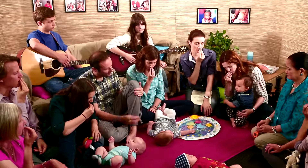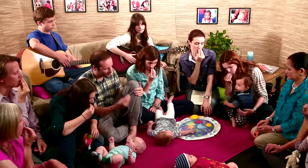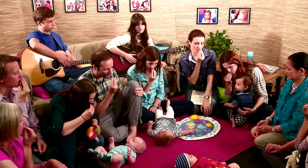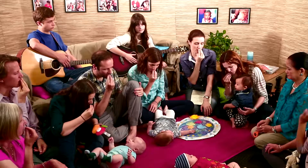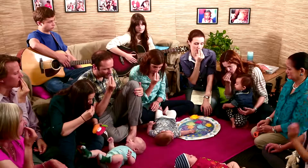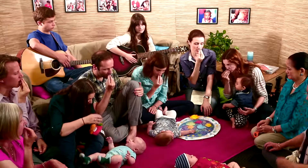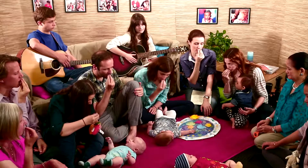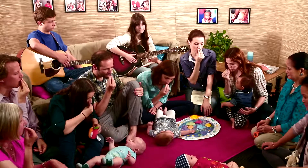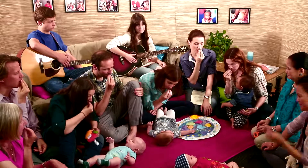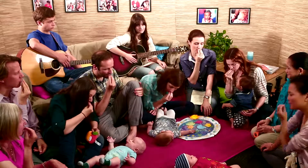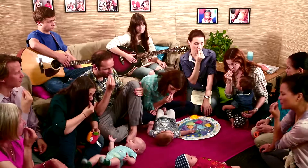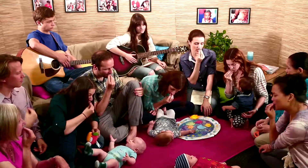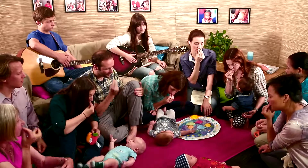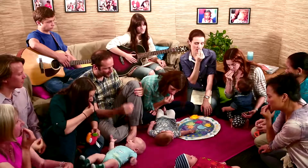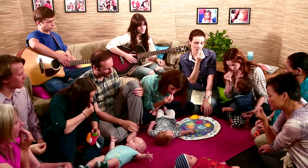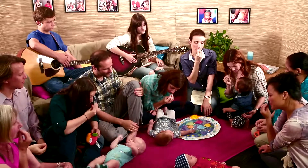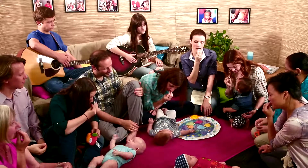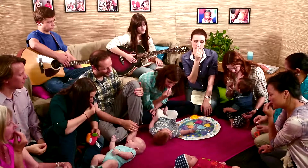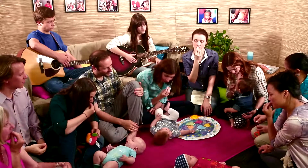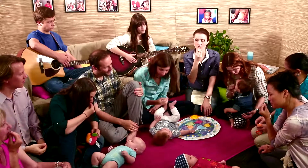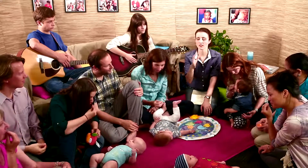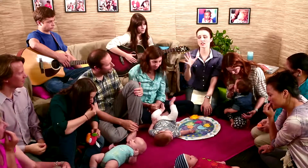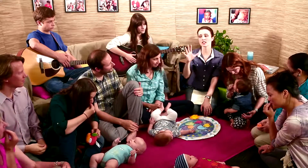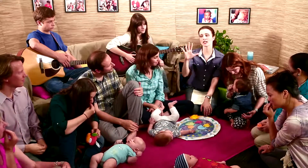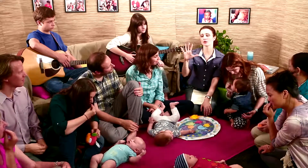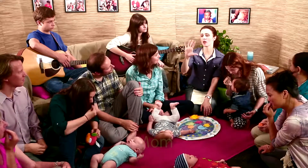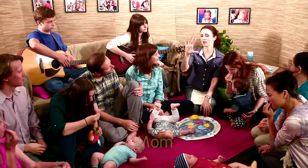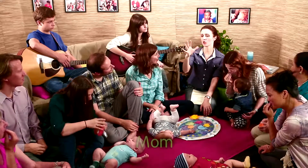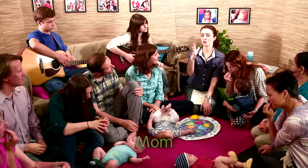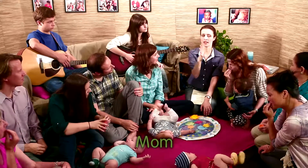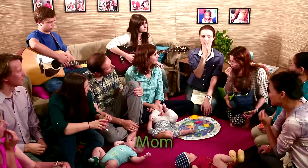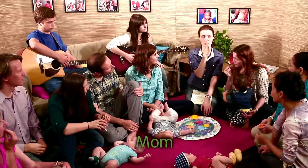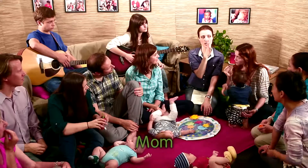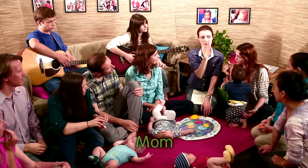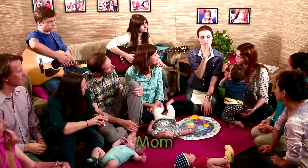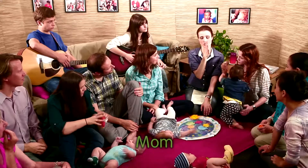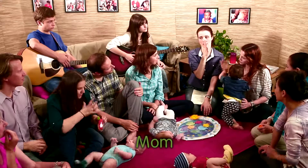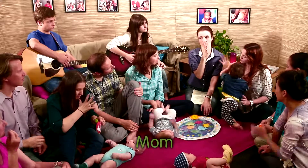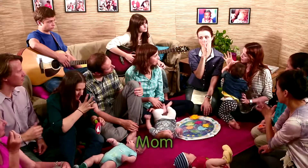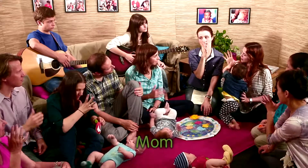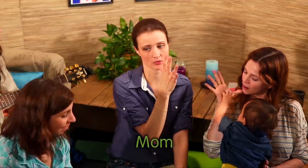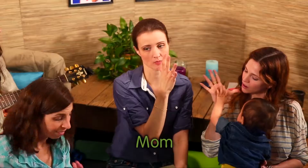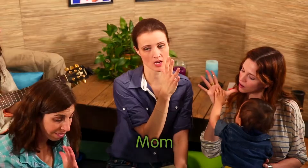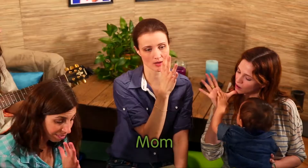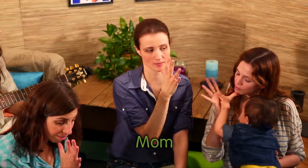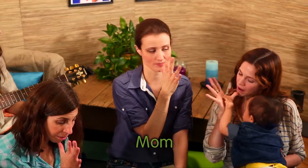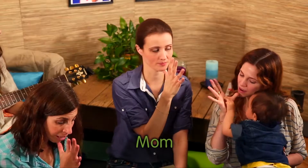food. Okay. And then some other signs. This is the sign for mom. You have an open hand, you tap it by the chin. That's the sign for mom.